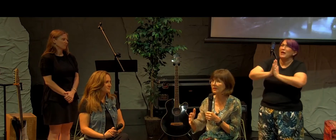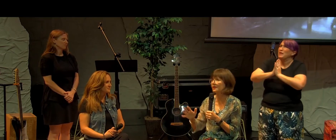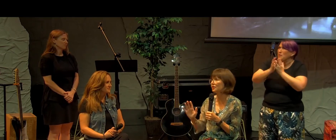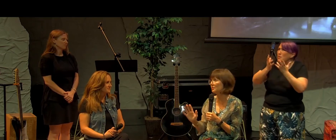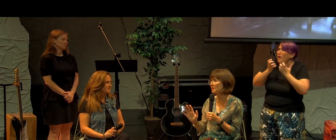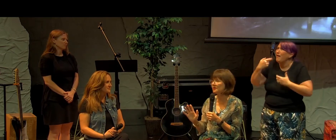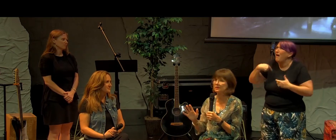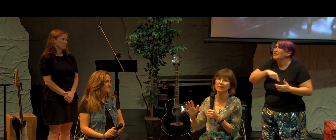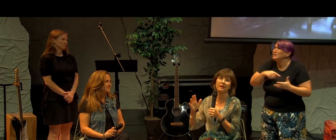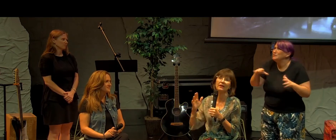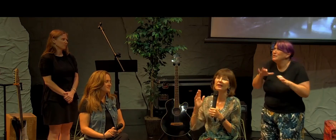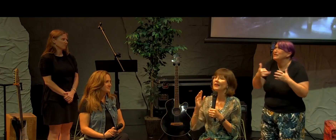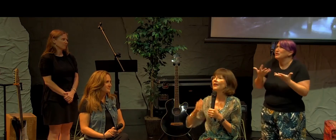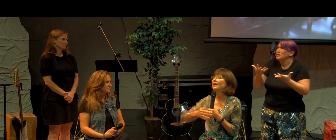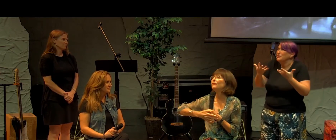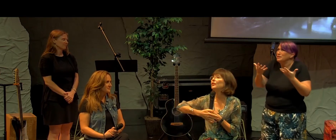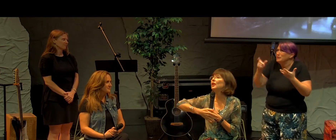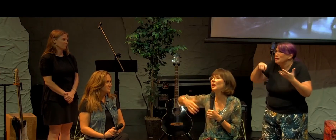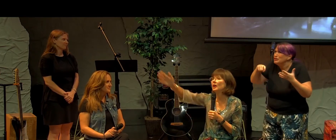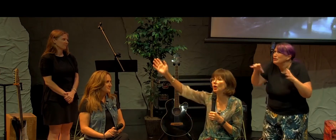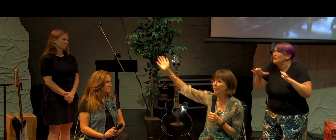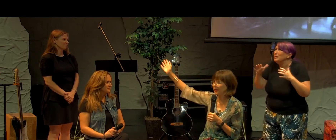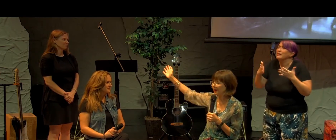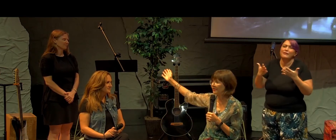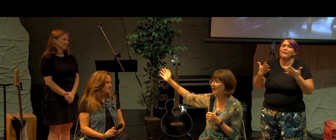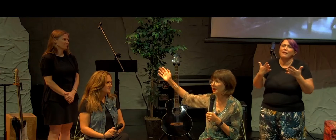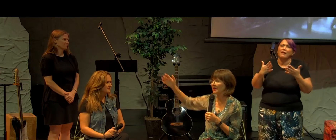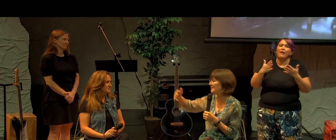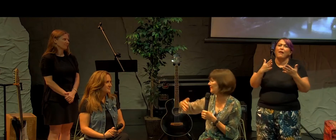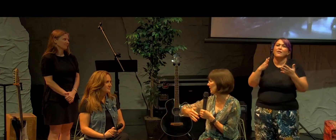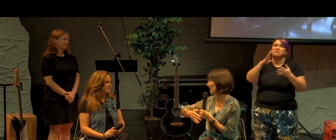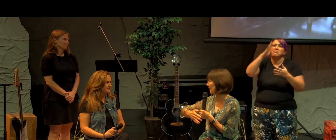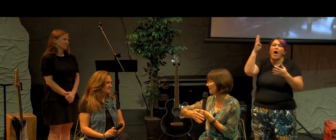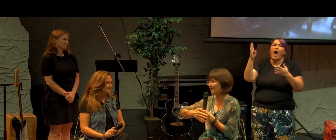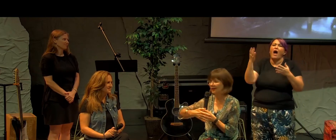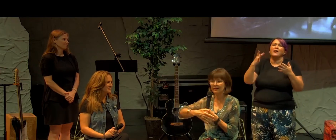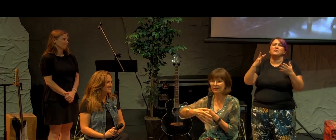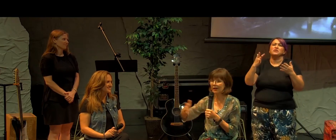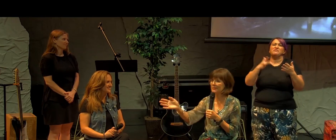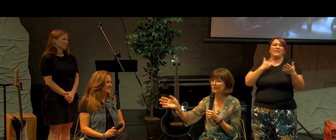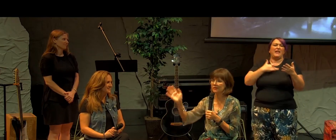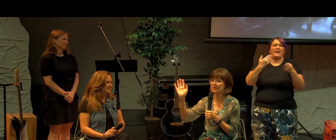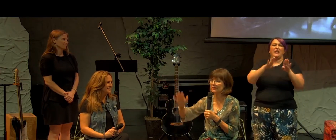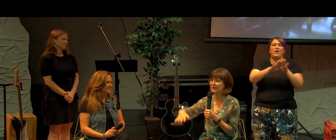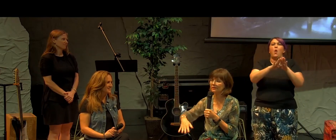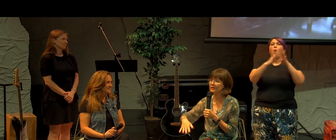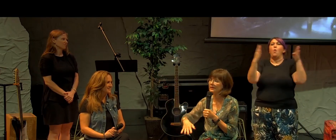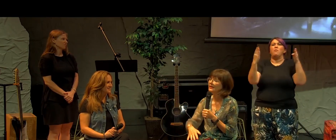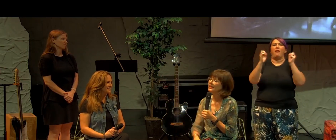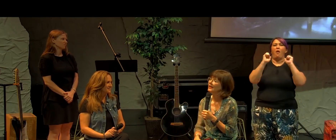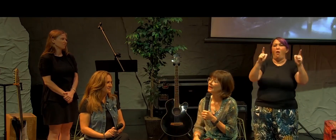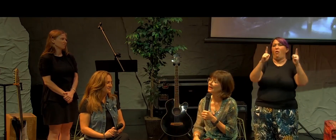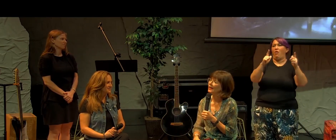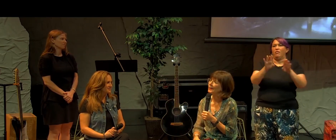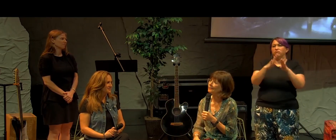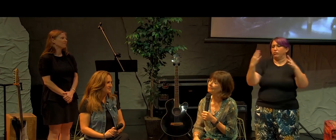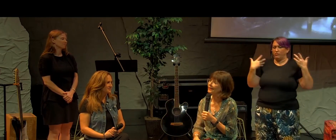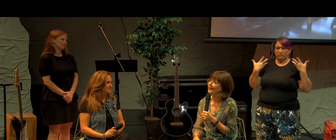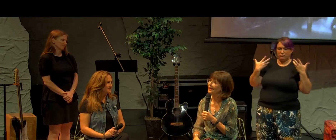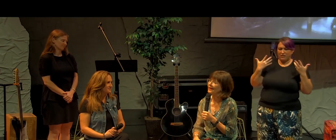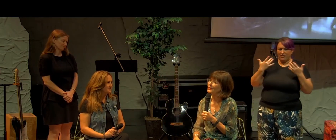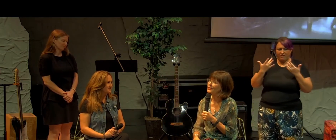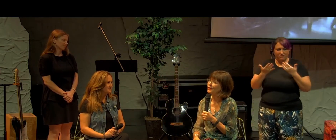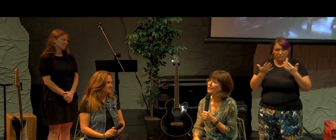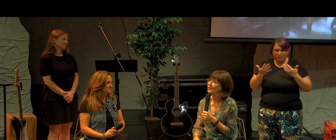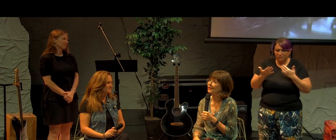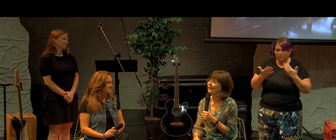this, God? Should we do this, God? He flung open every gate, it felt like every obstacle he just leveled. And